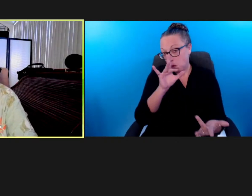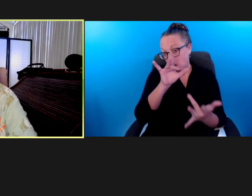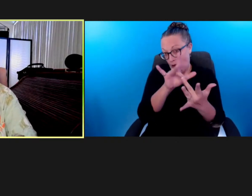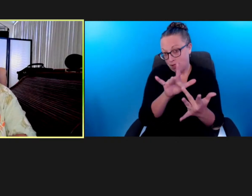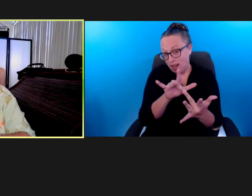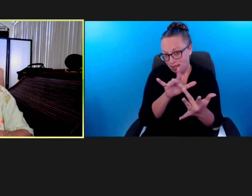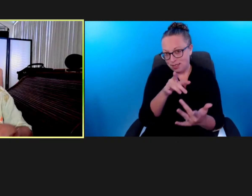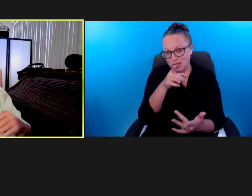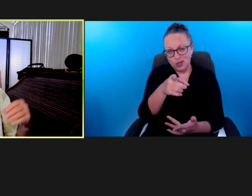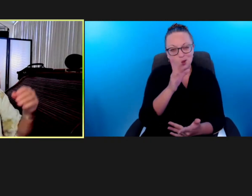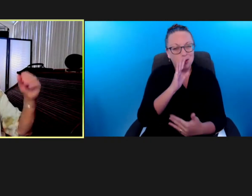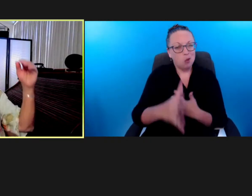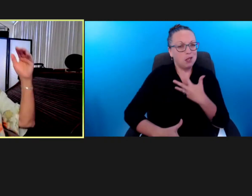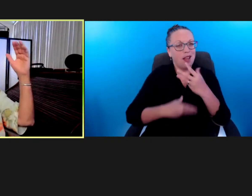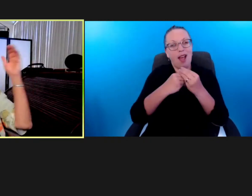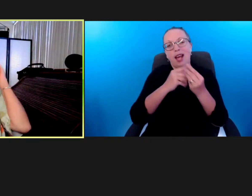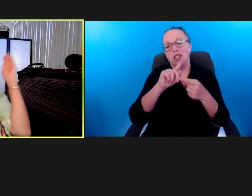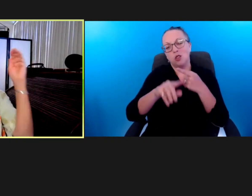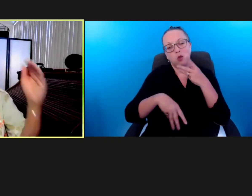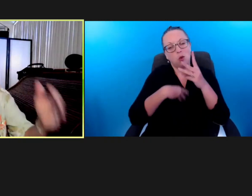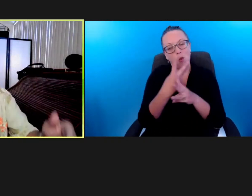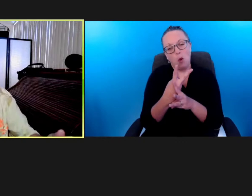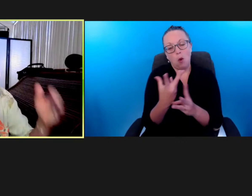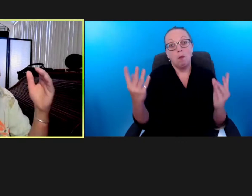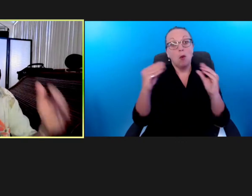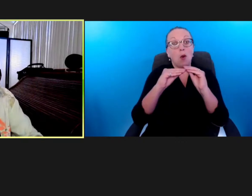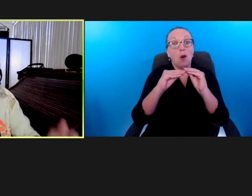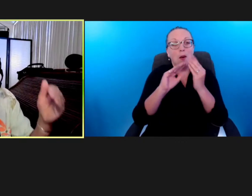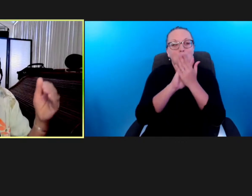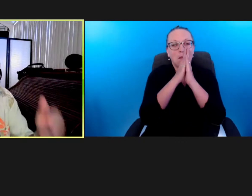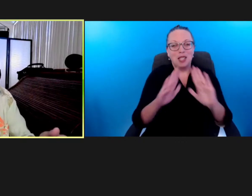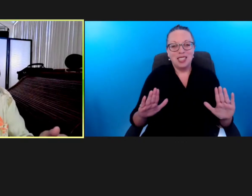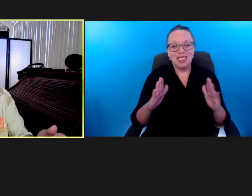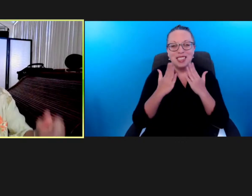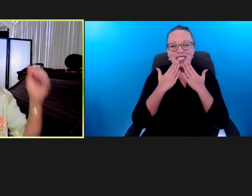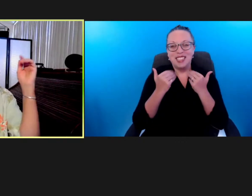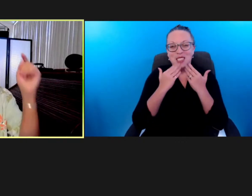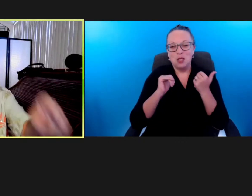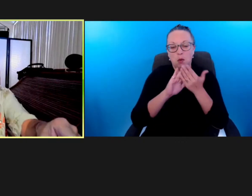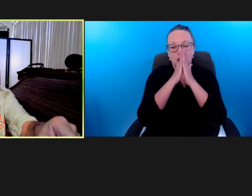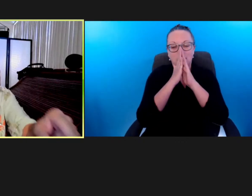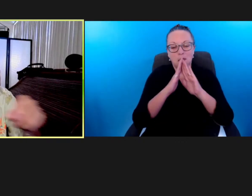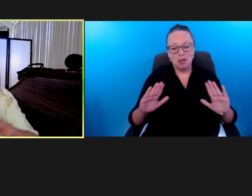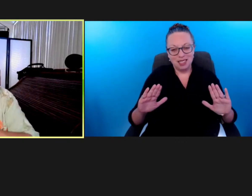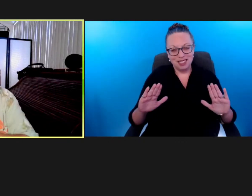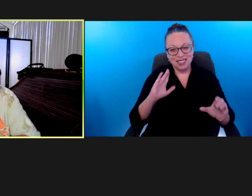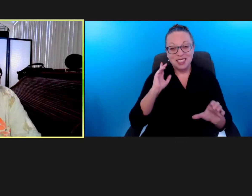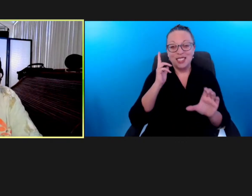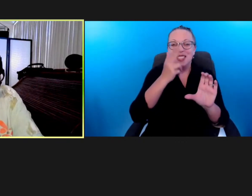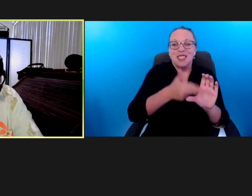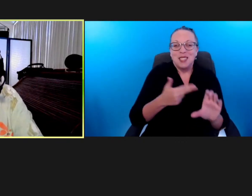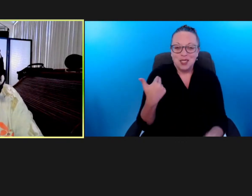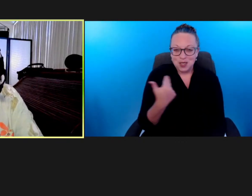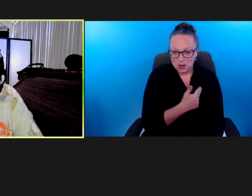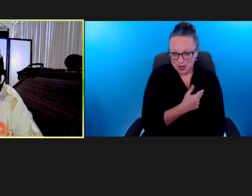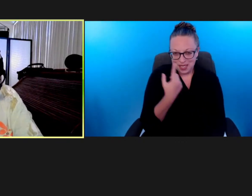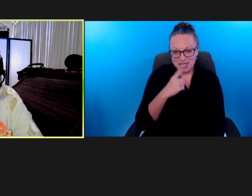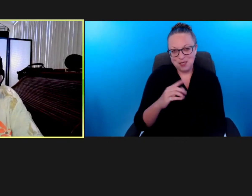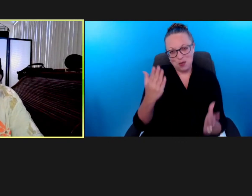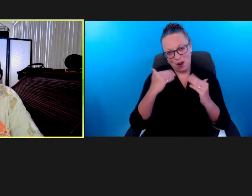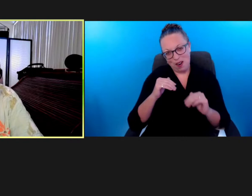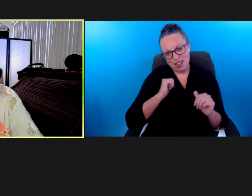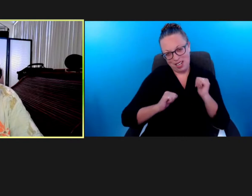be adding to the world more peace, sweet peace. Join us for our next